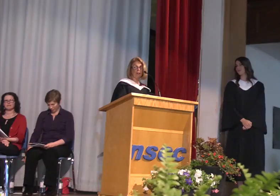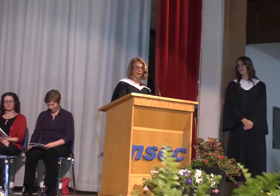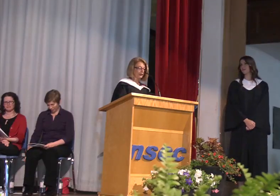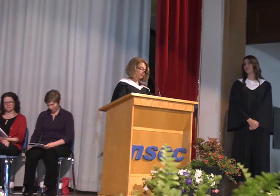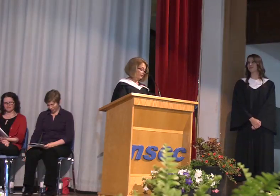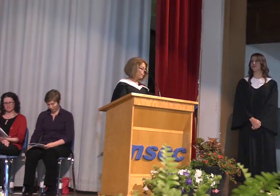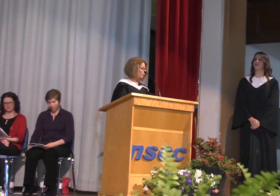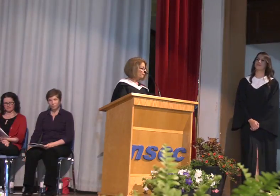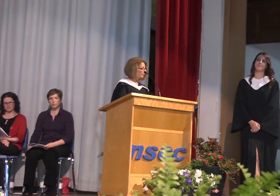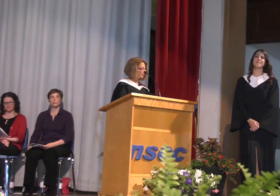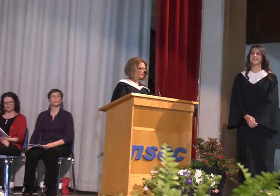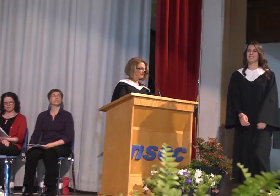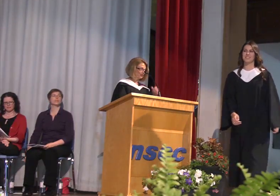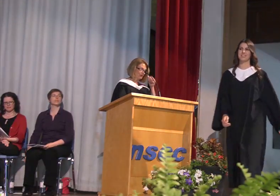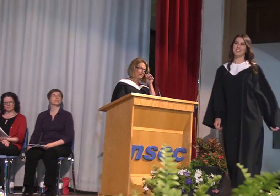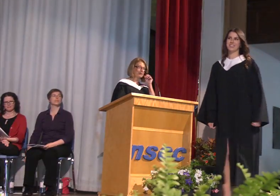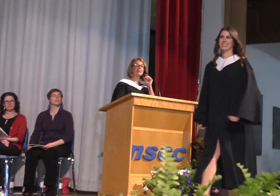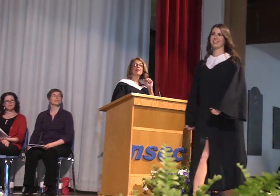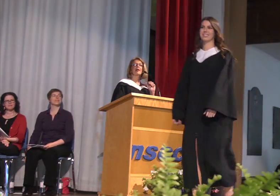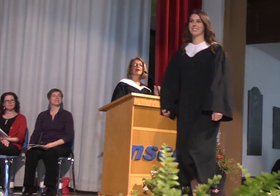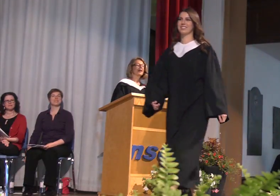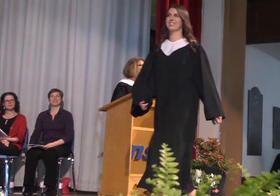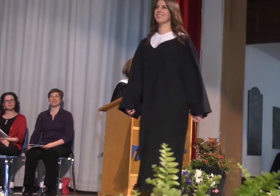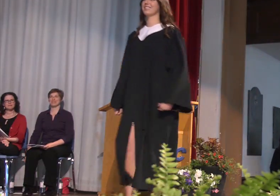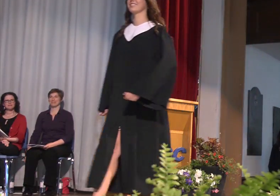Jennifer Koffel.